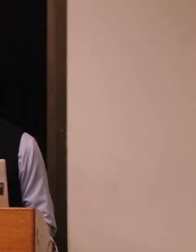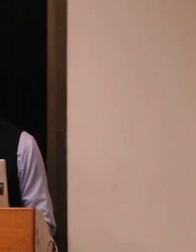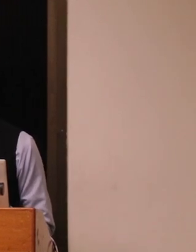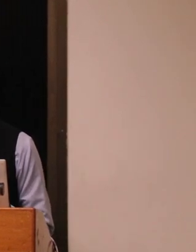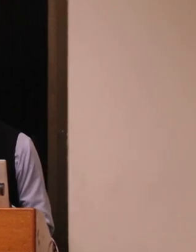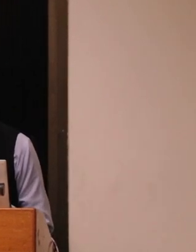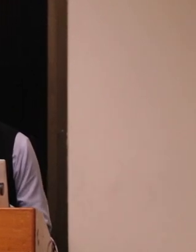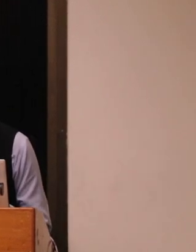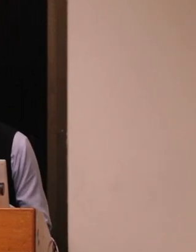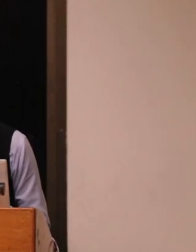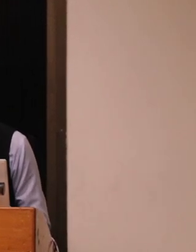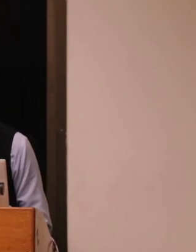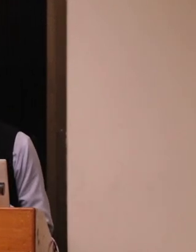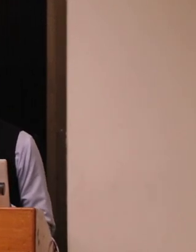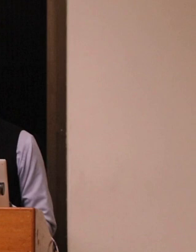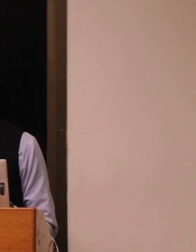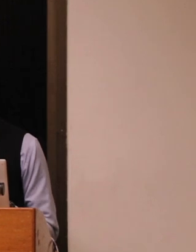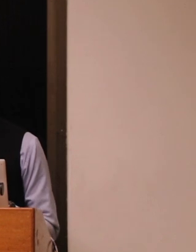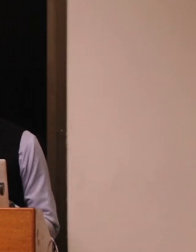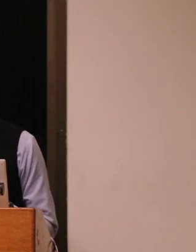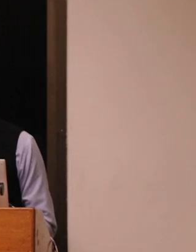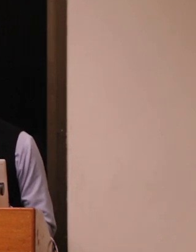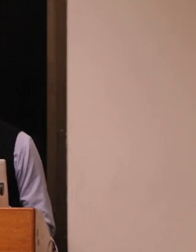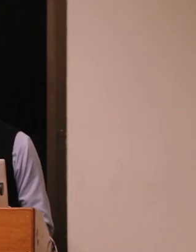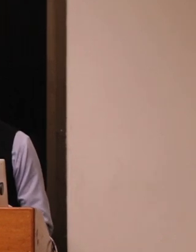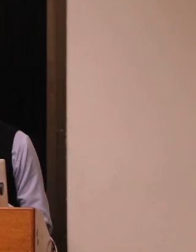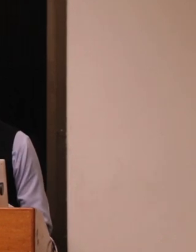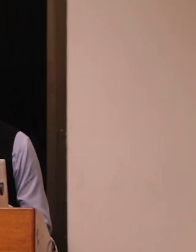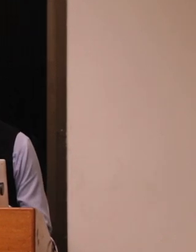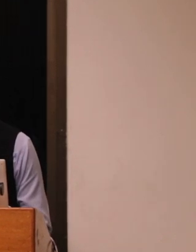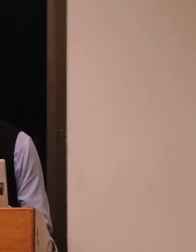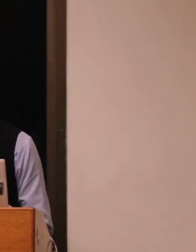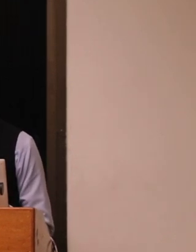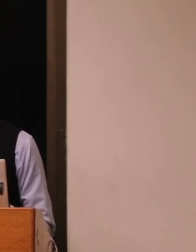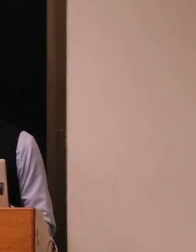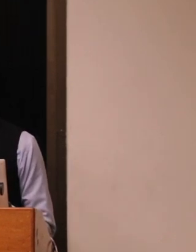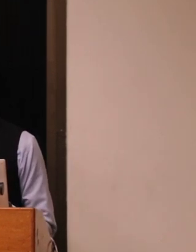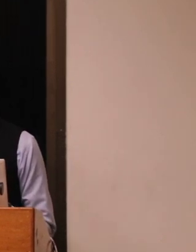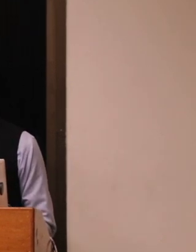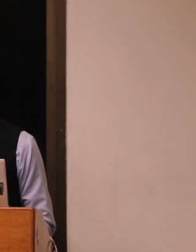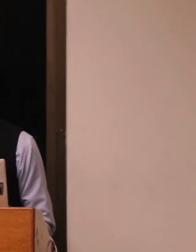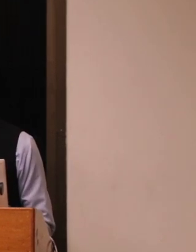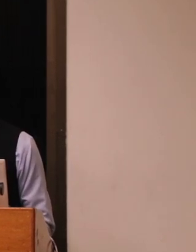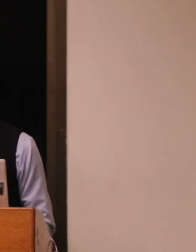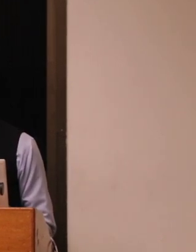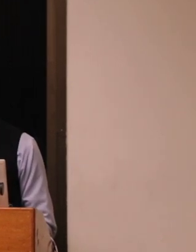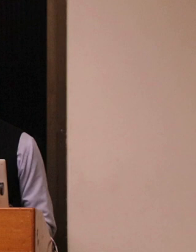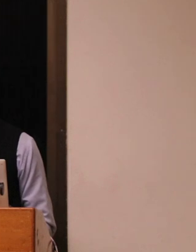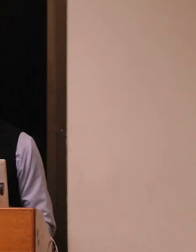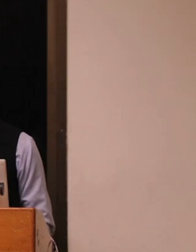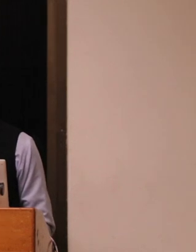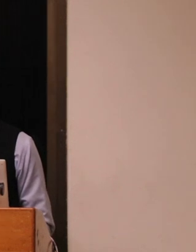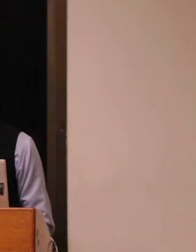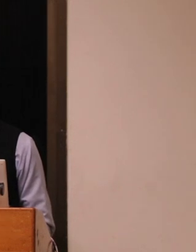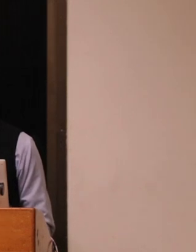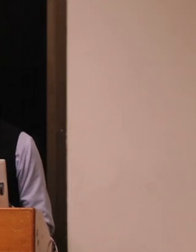protection, and animal rights. Today, we are gathered here for the start of the second season of the Green Mandate. In